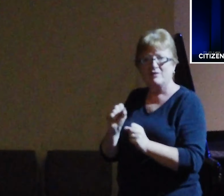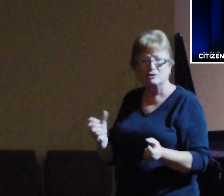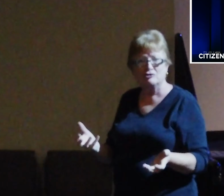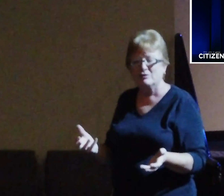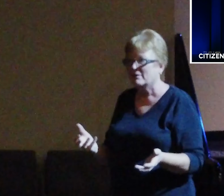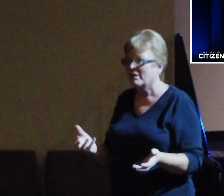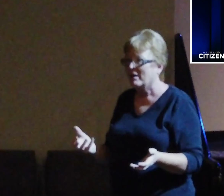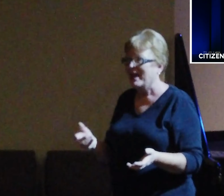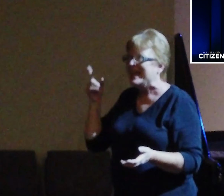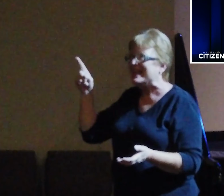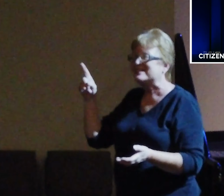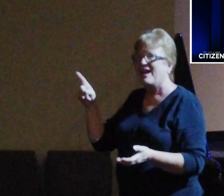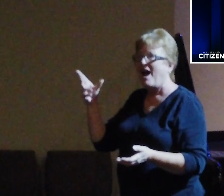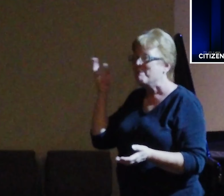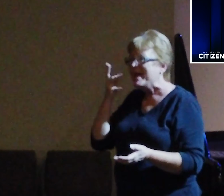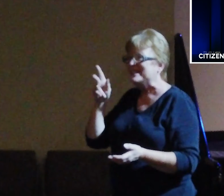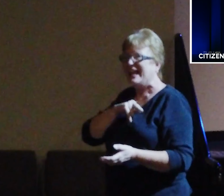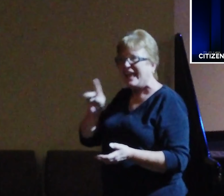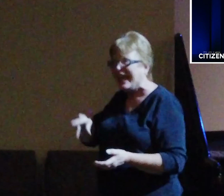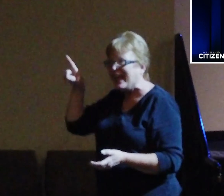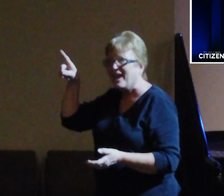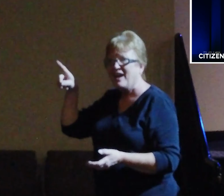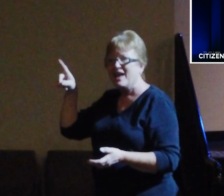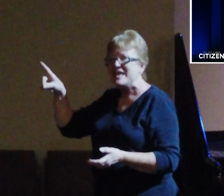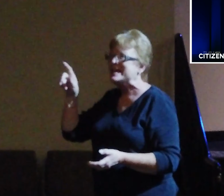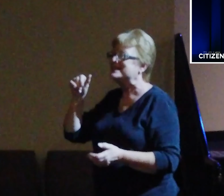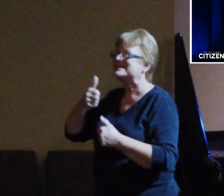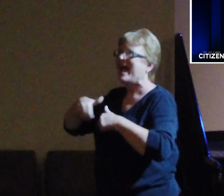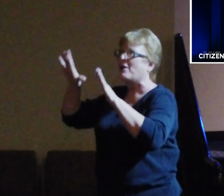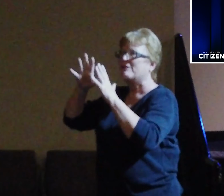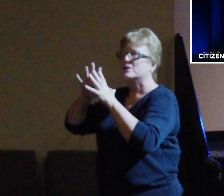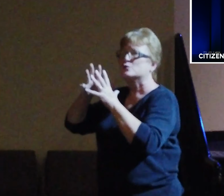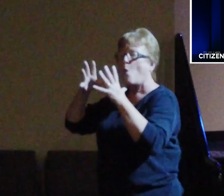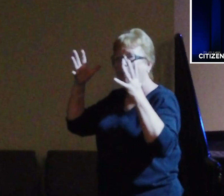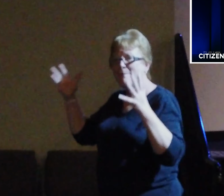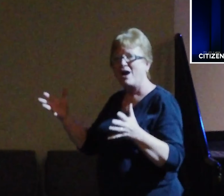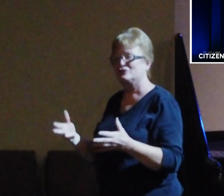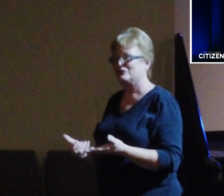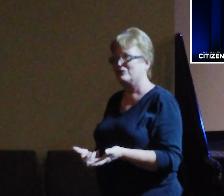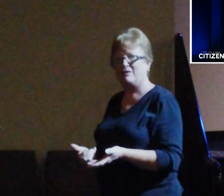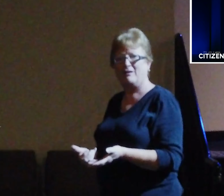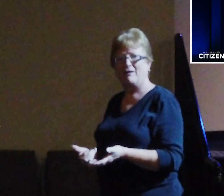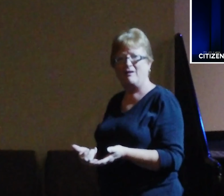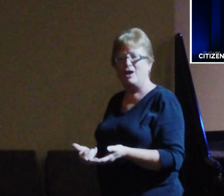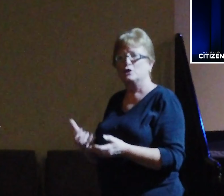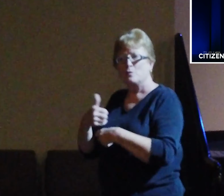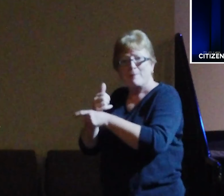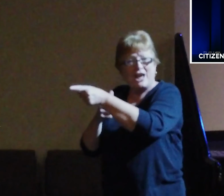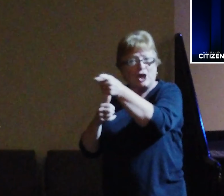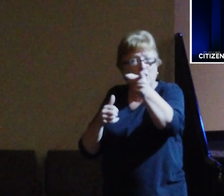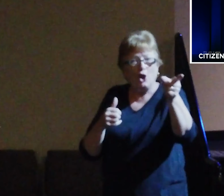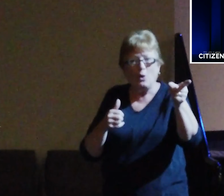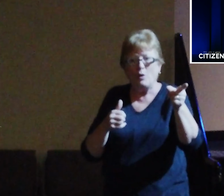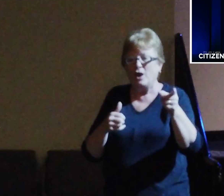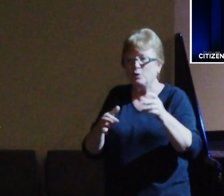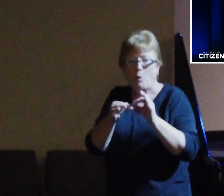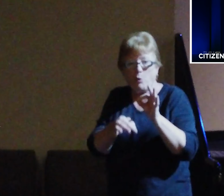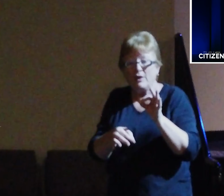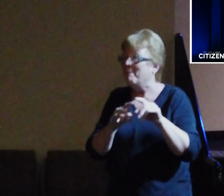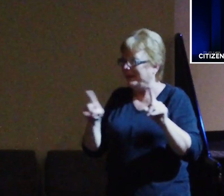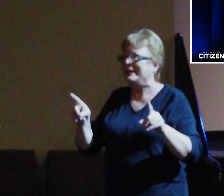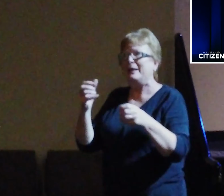What king would sacrifice so much to make the unworthy worthy? Who would suffer humiliation and